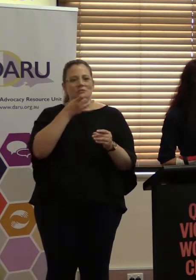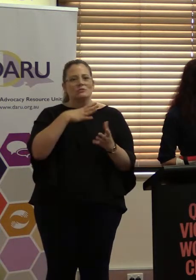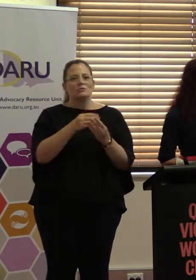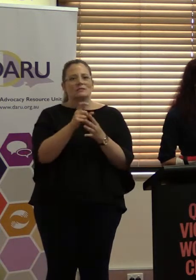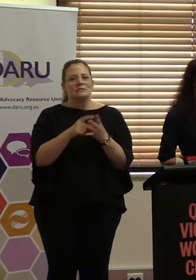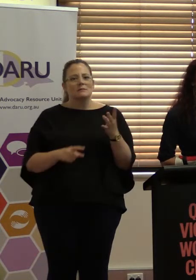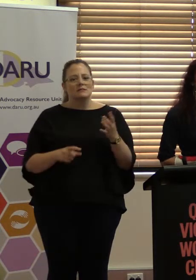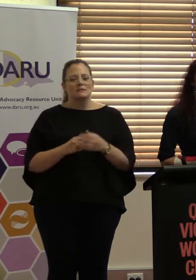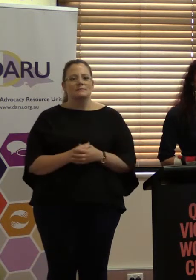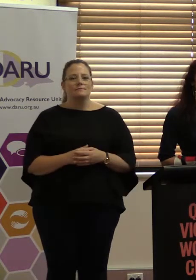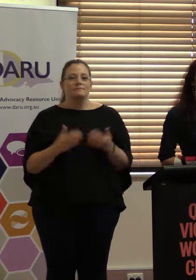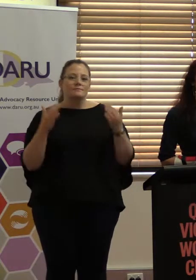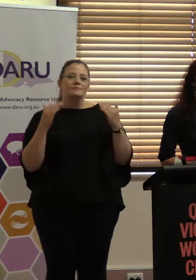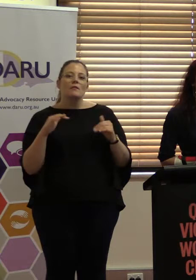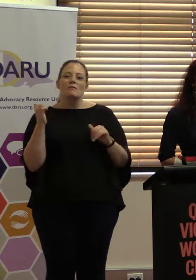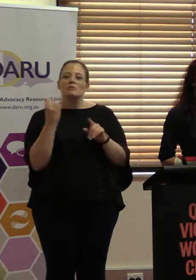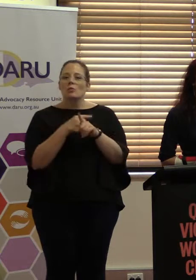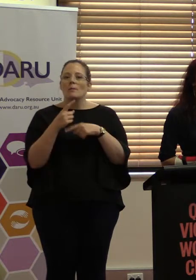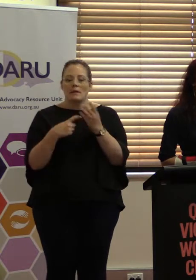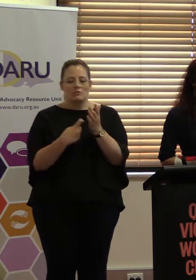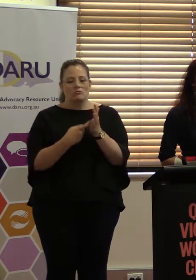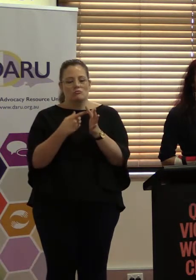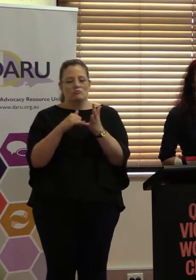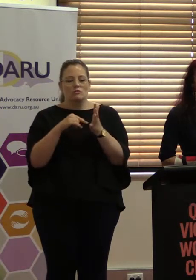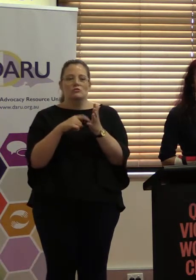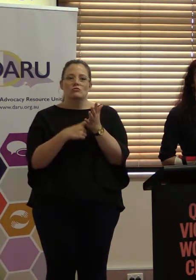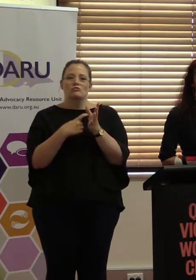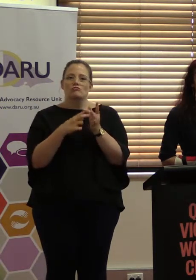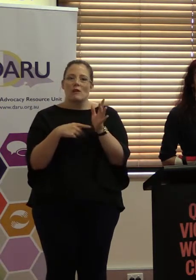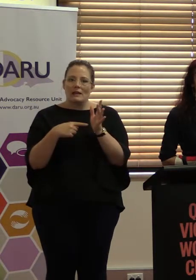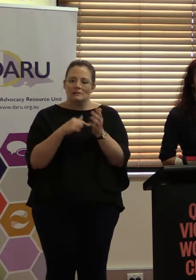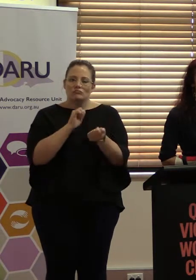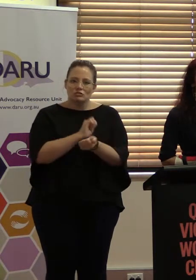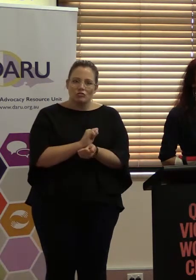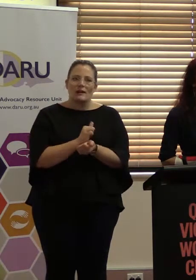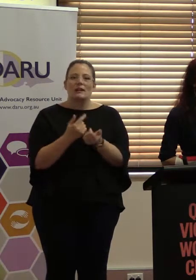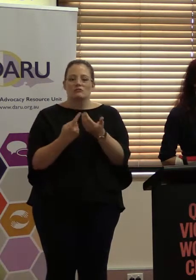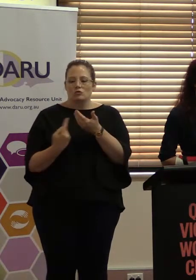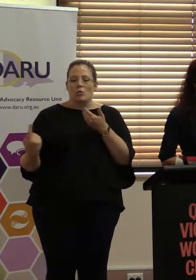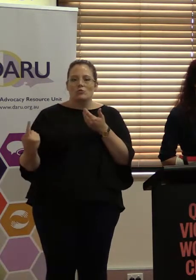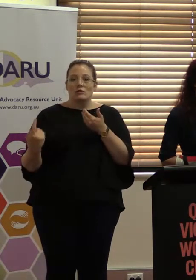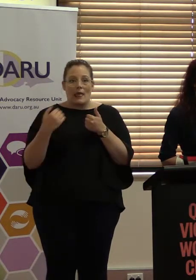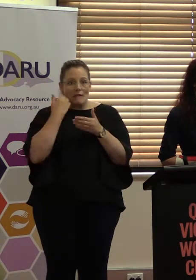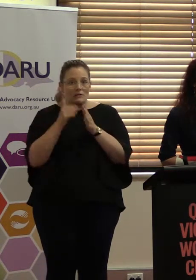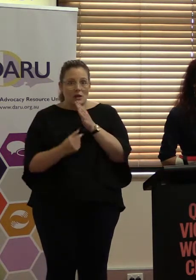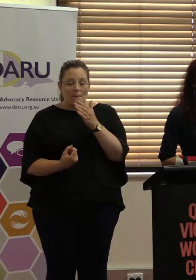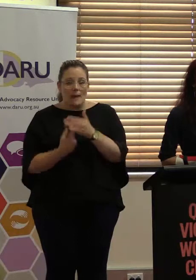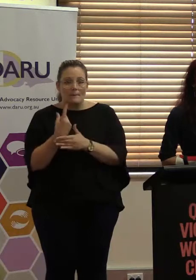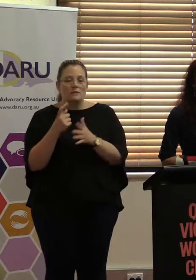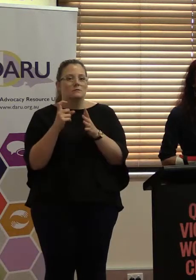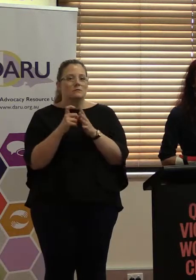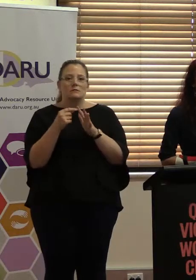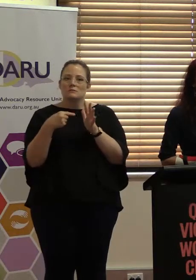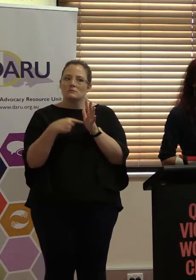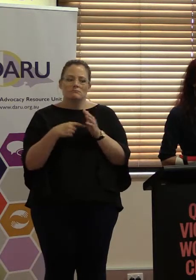Restraint and seclusion, as I've mentioned, every time there's a case about restraint and seclusion, the department defend